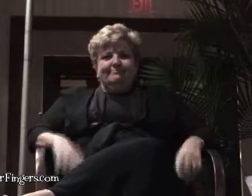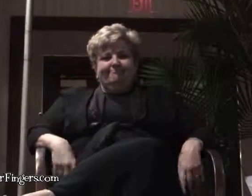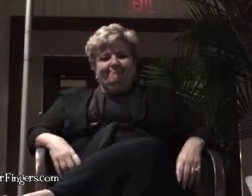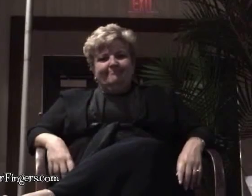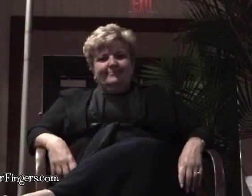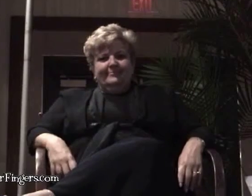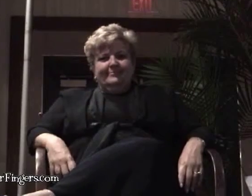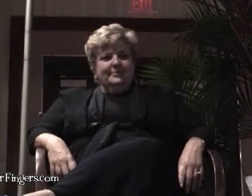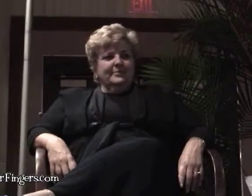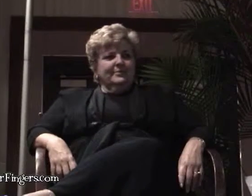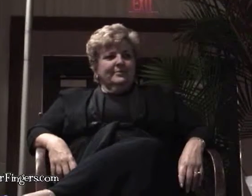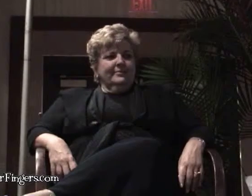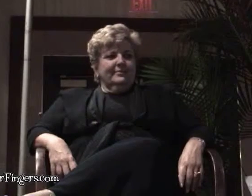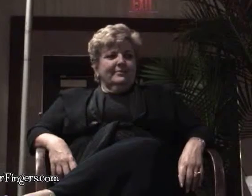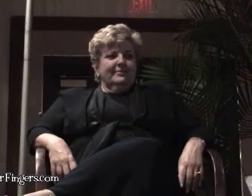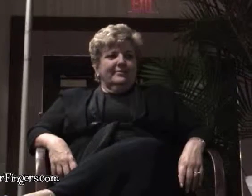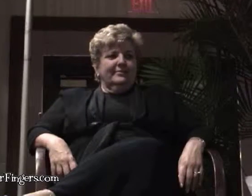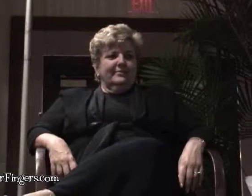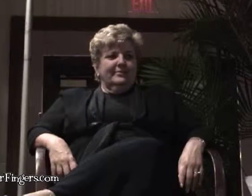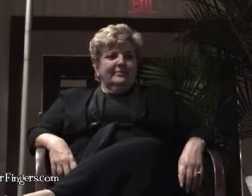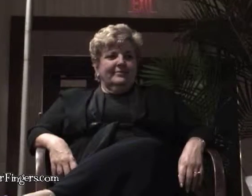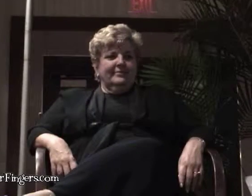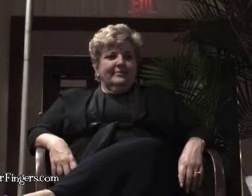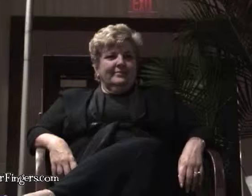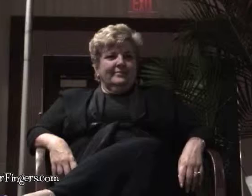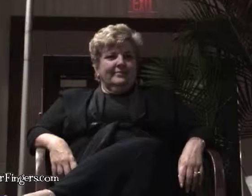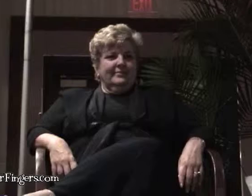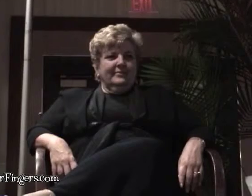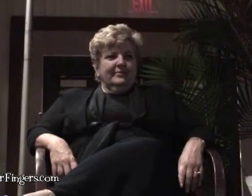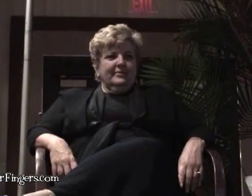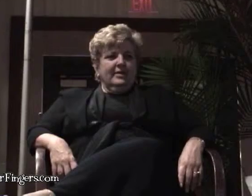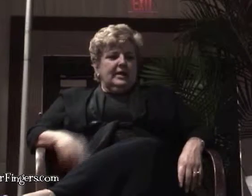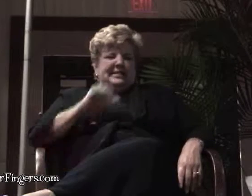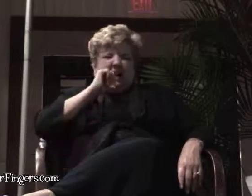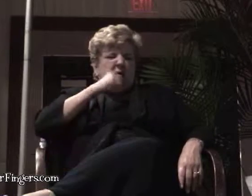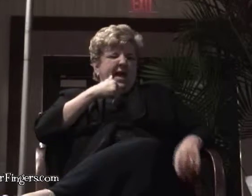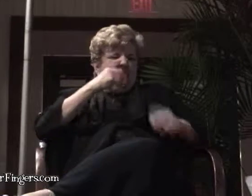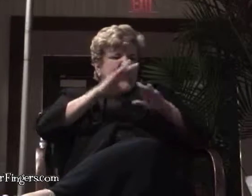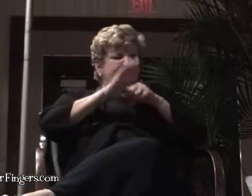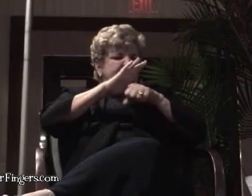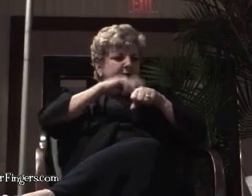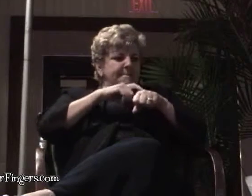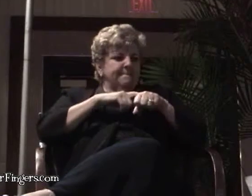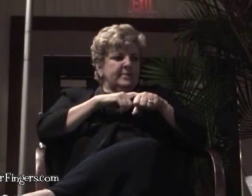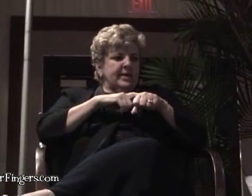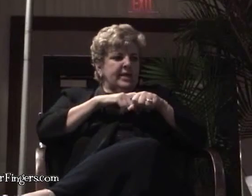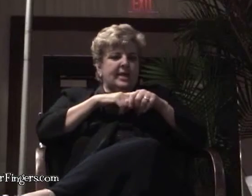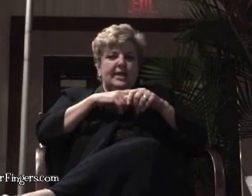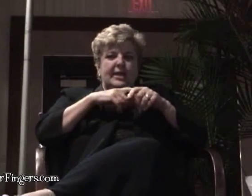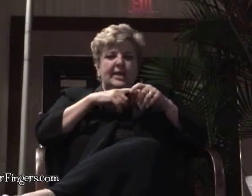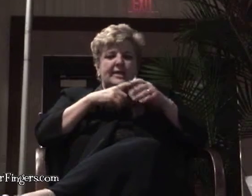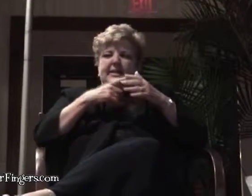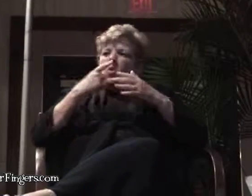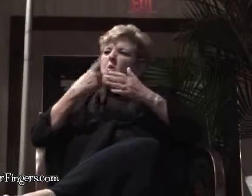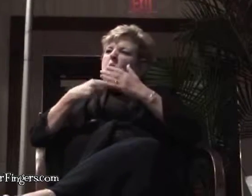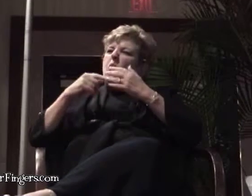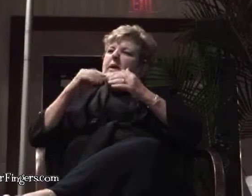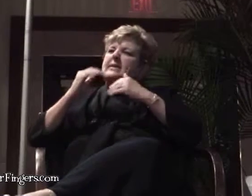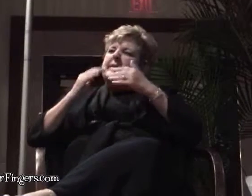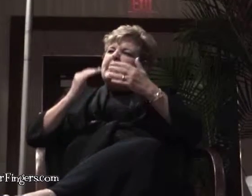He said, "What'd you tell him?" I said, "I told him I didn't have enough time." He said, "What step are you on?" I said, 8. He said, "What step's he on?" I said, "Well, I